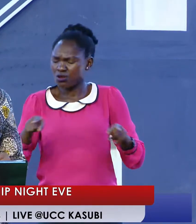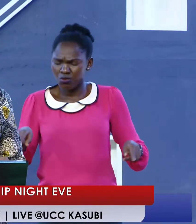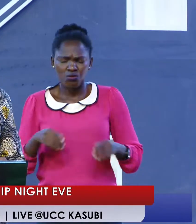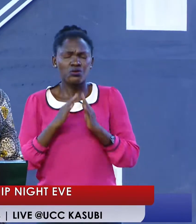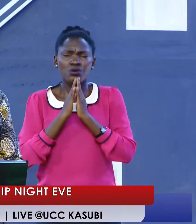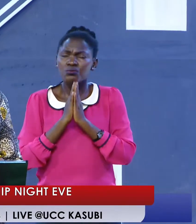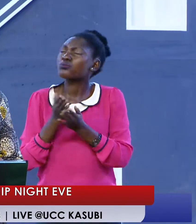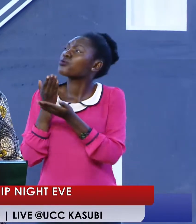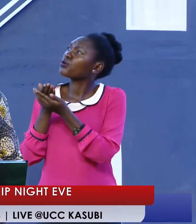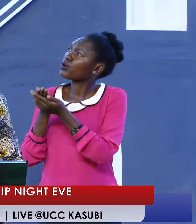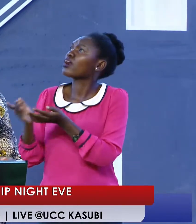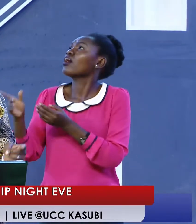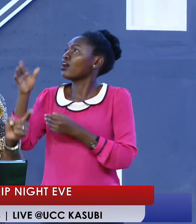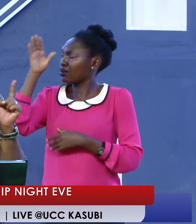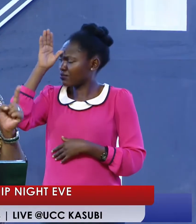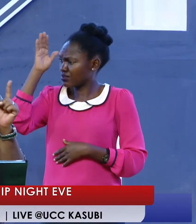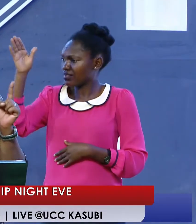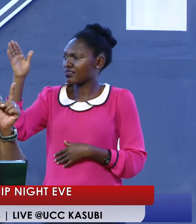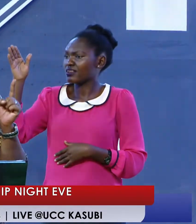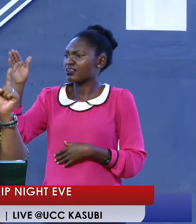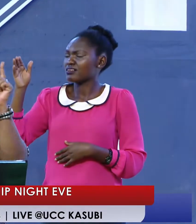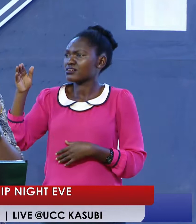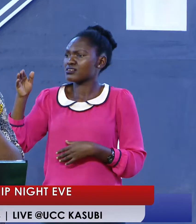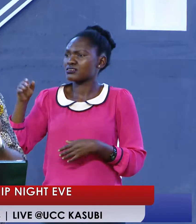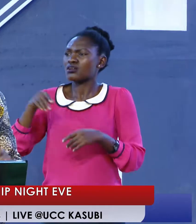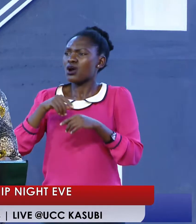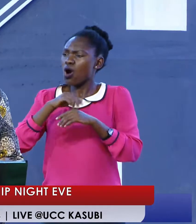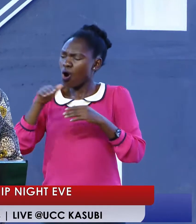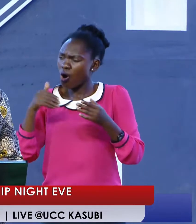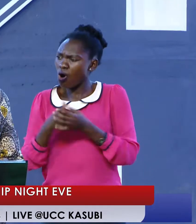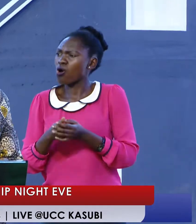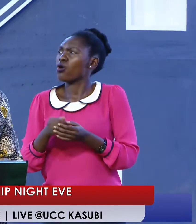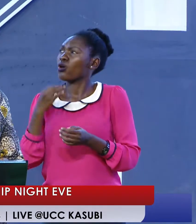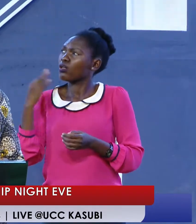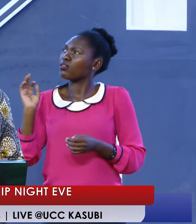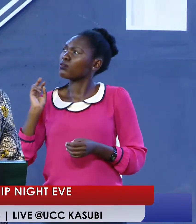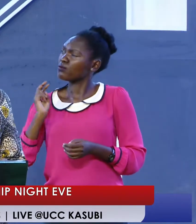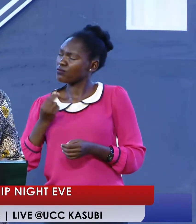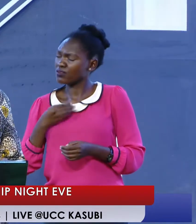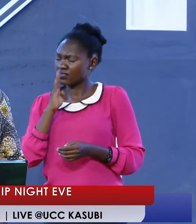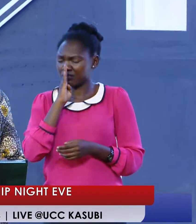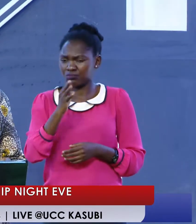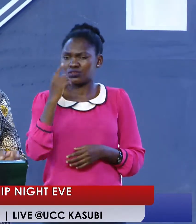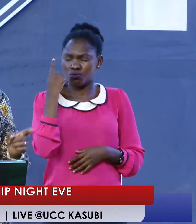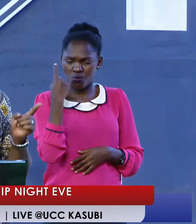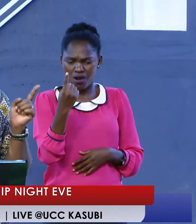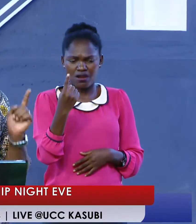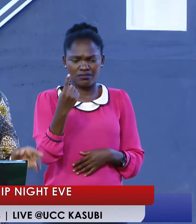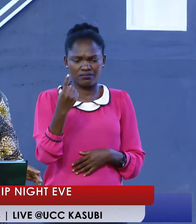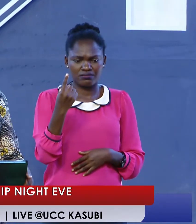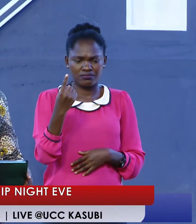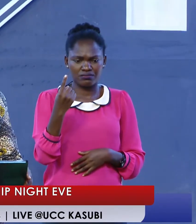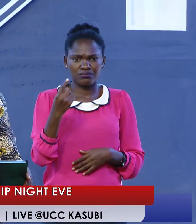lighting. I beseech you, O Lord. Fenna tubere omu. Let us be one. Wange